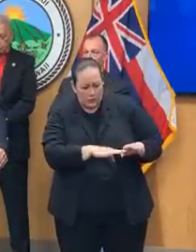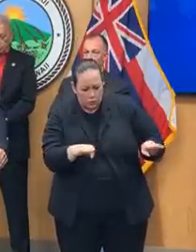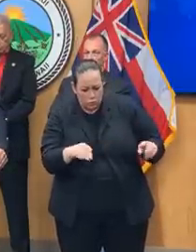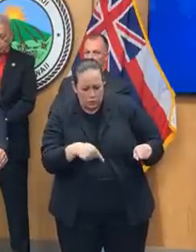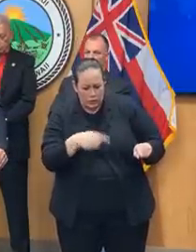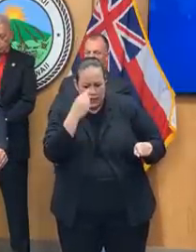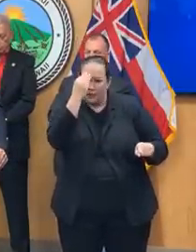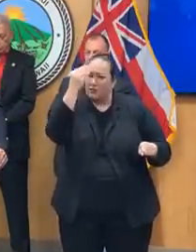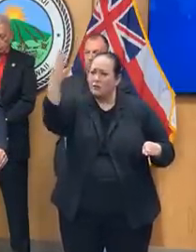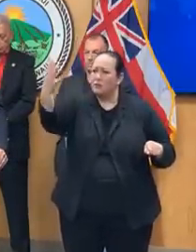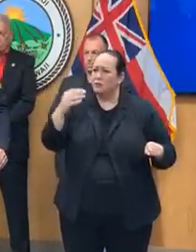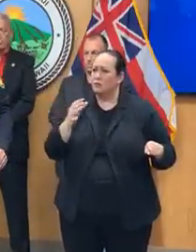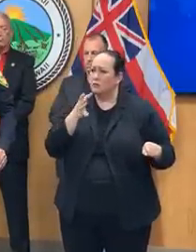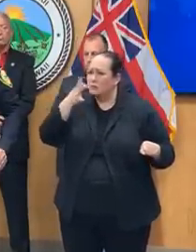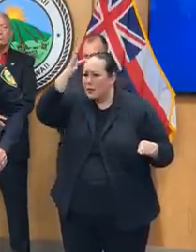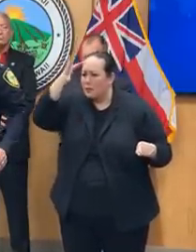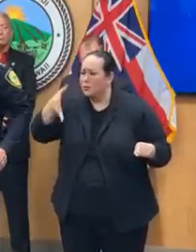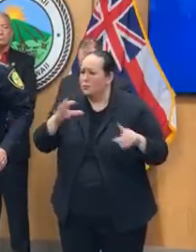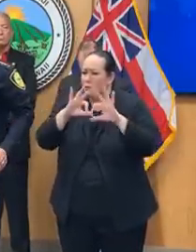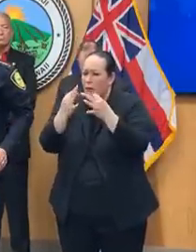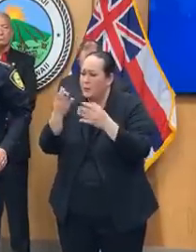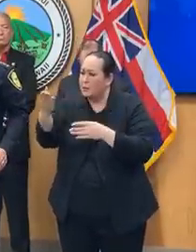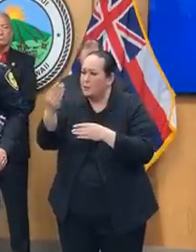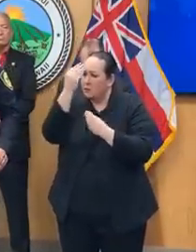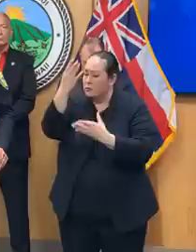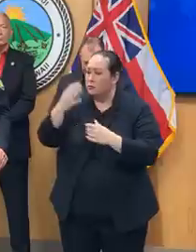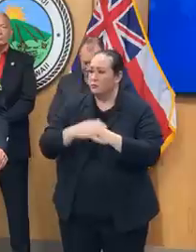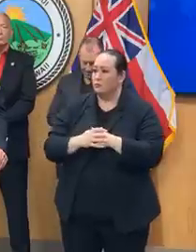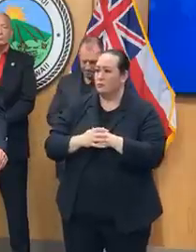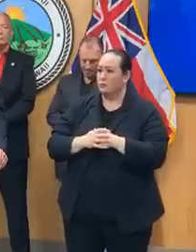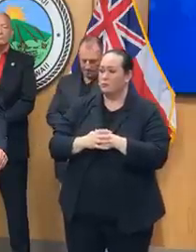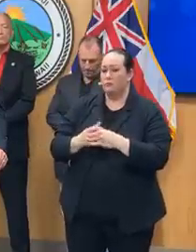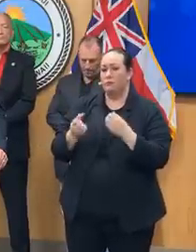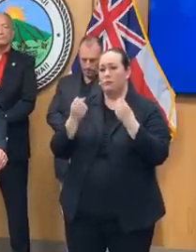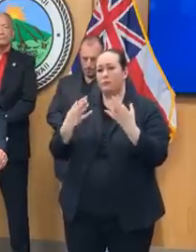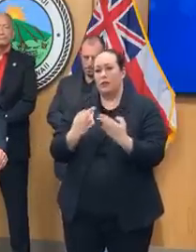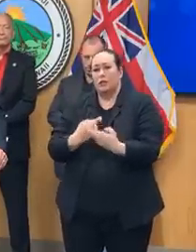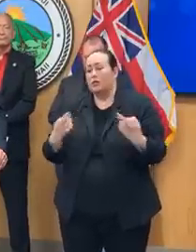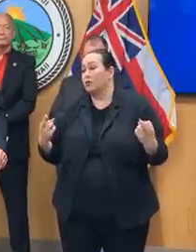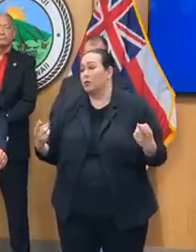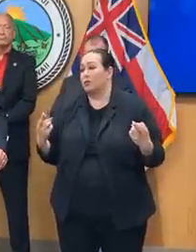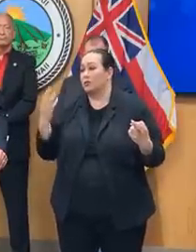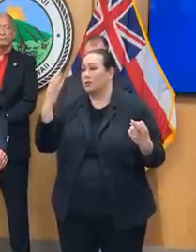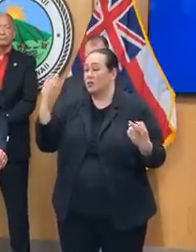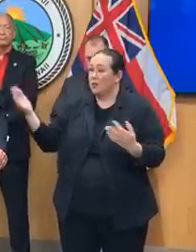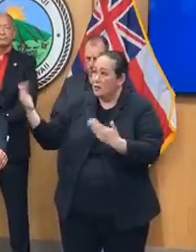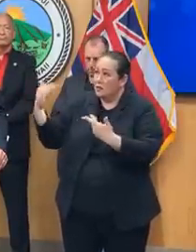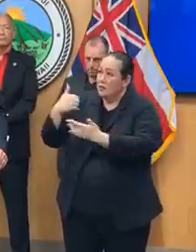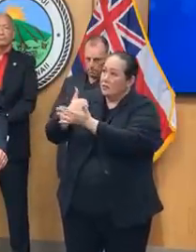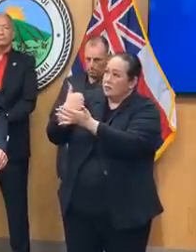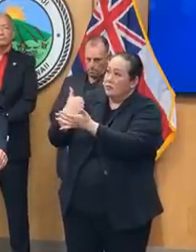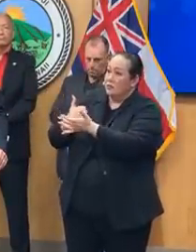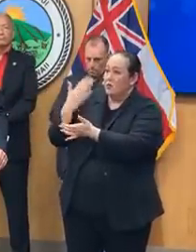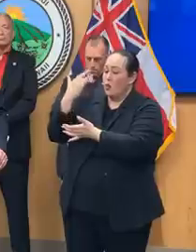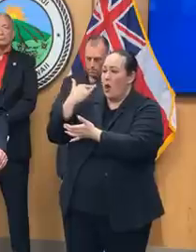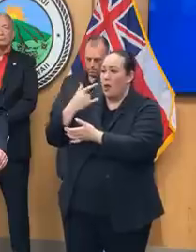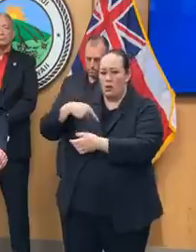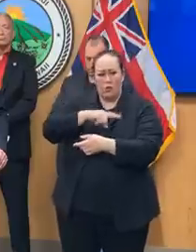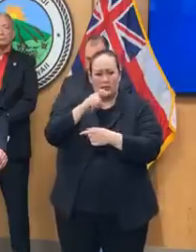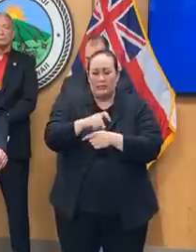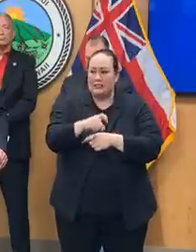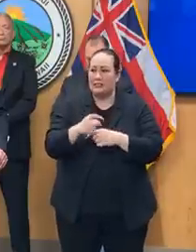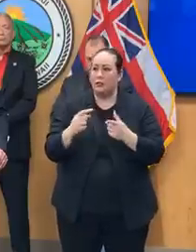with. We brought in all these extra resources because we need them. And in a rush to